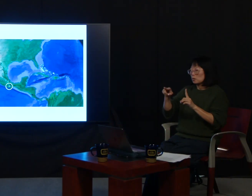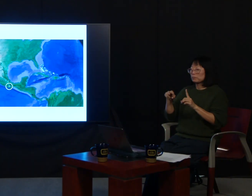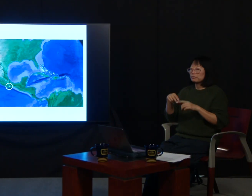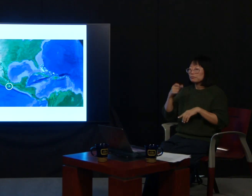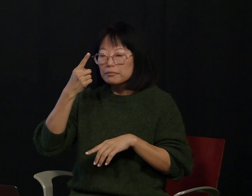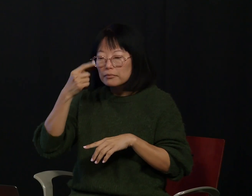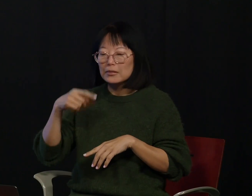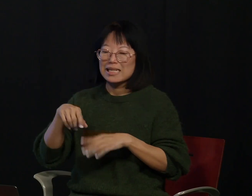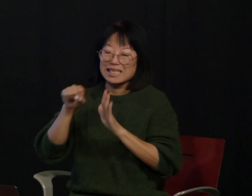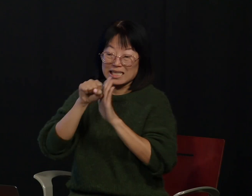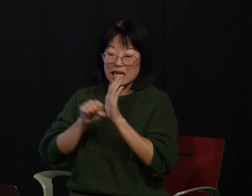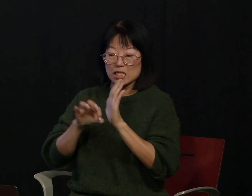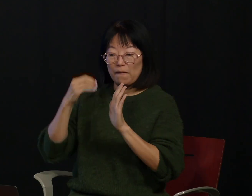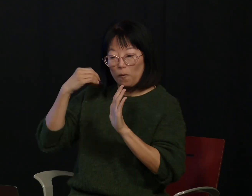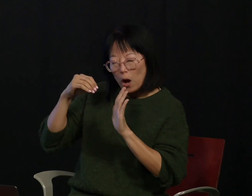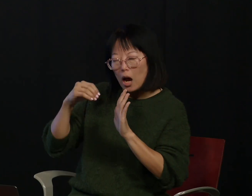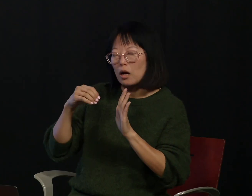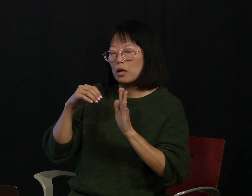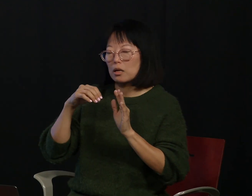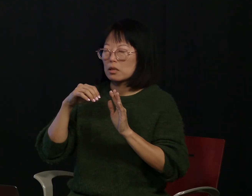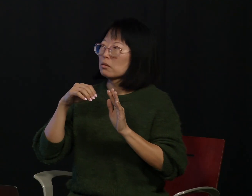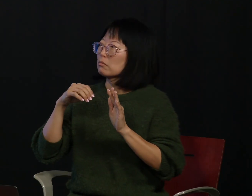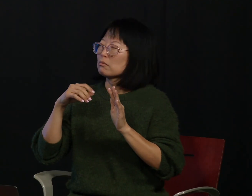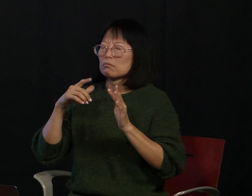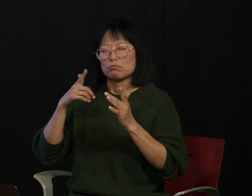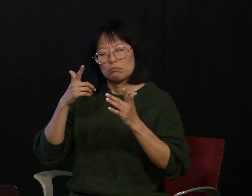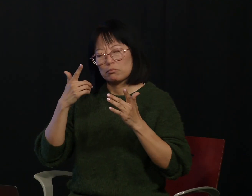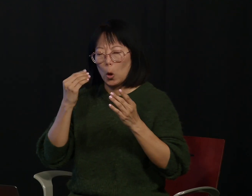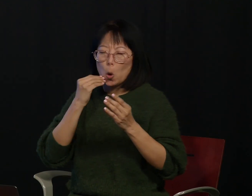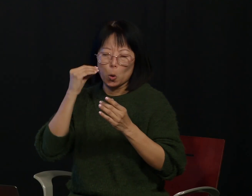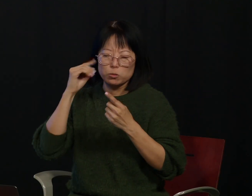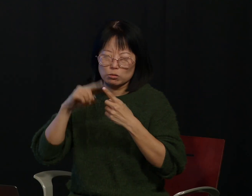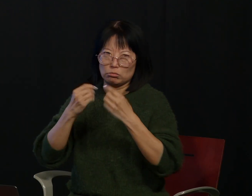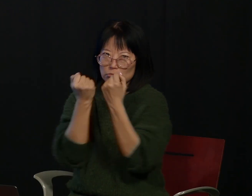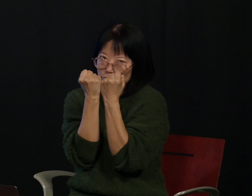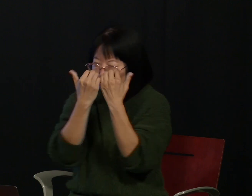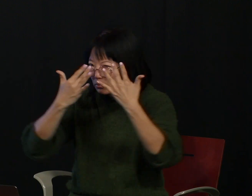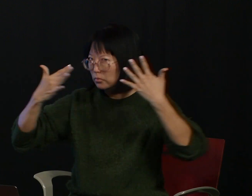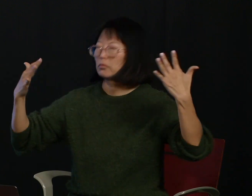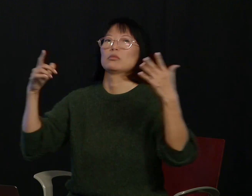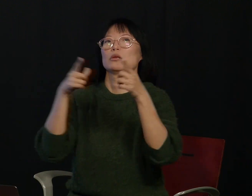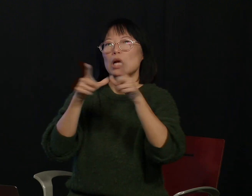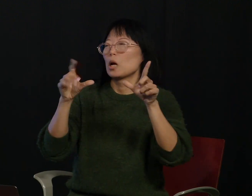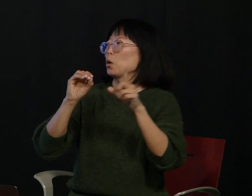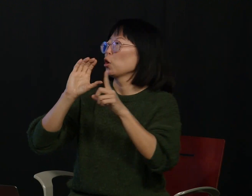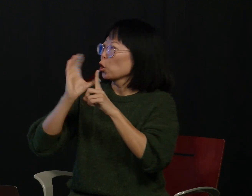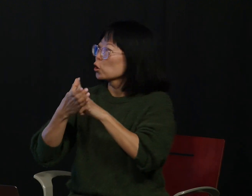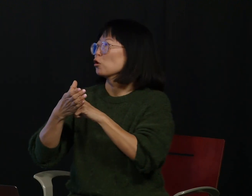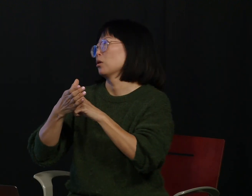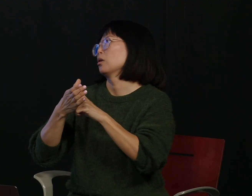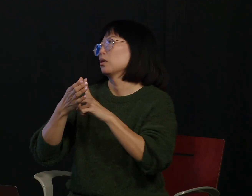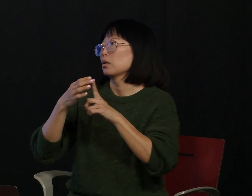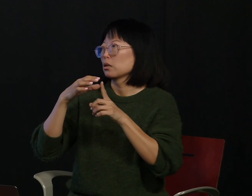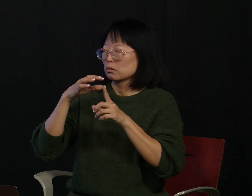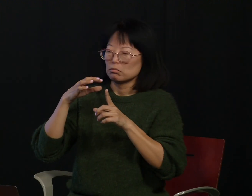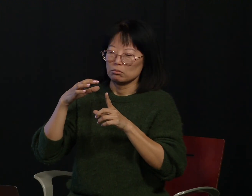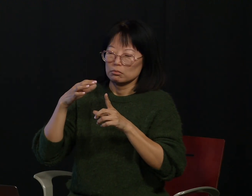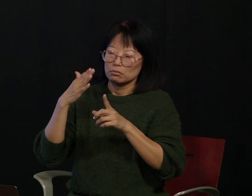Mexico. The state of Oaxaca is home to a plethora of different languages and